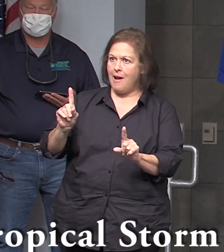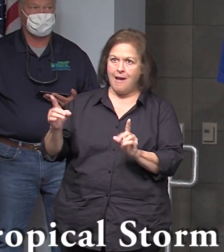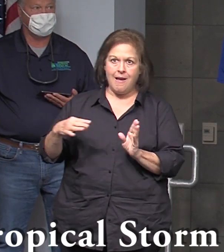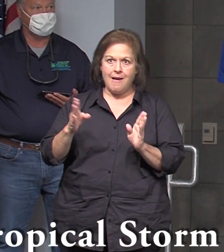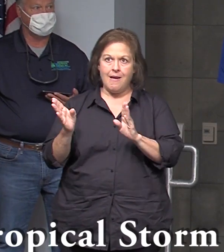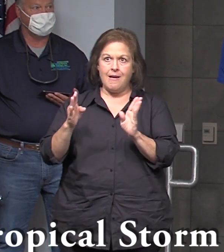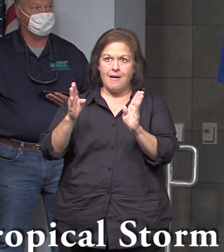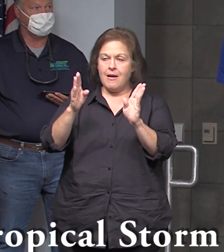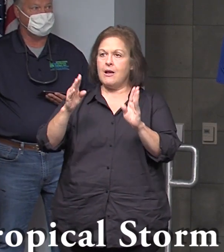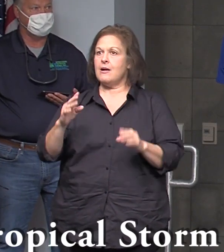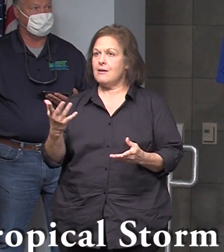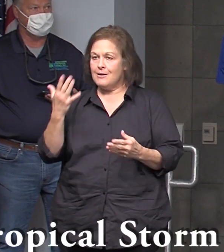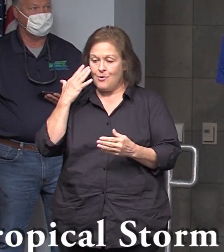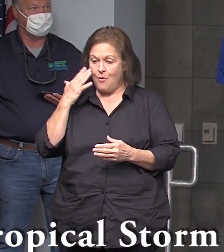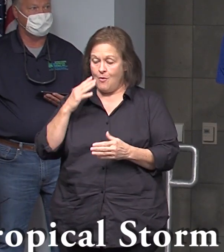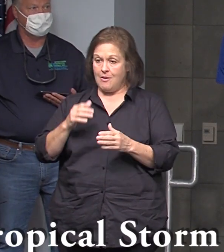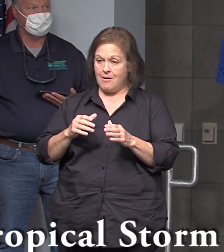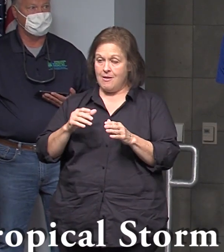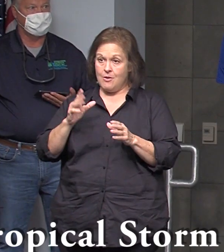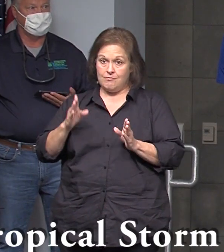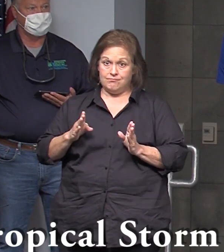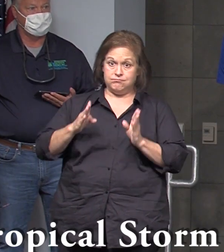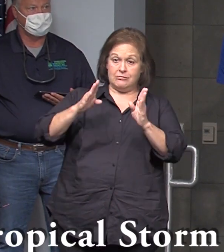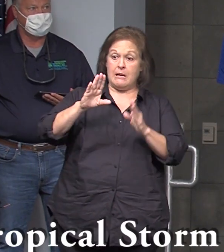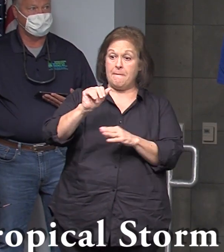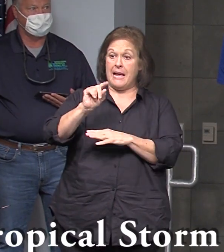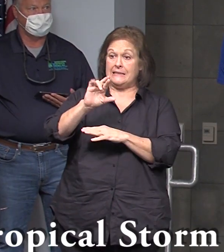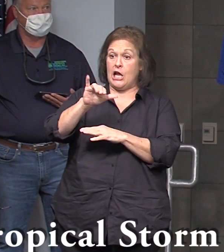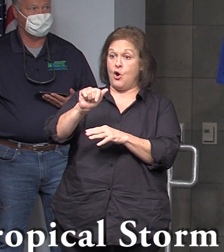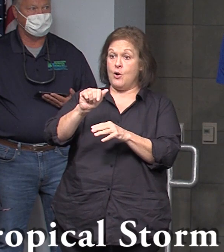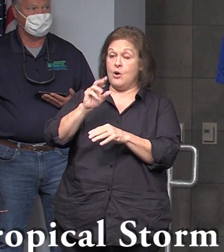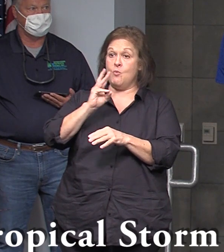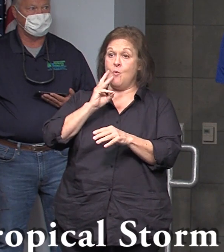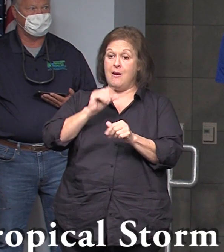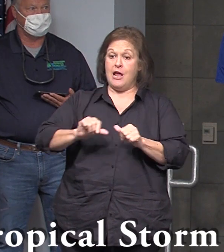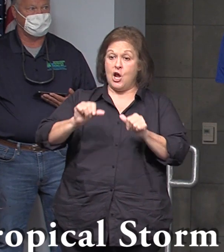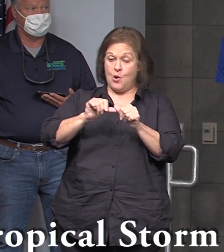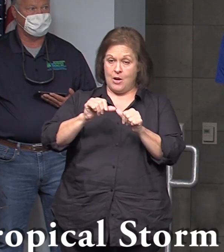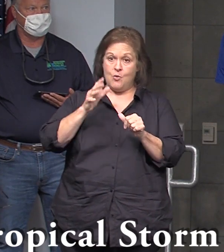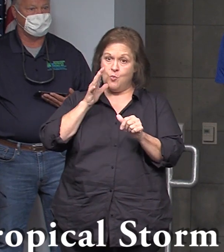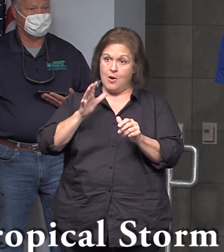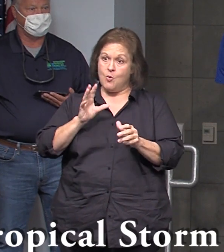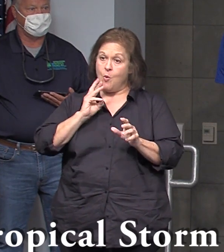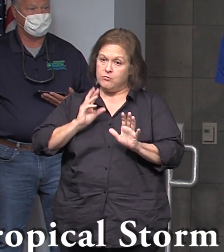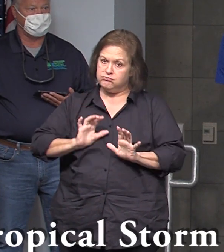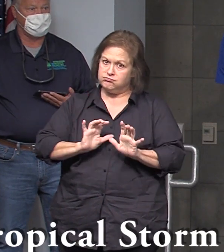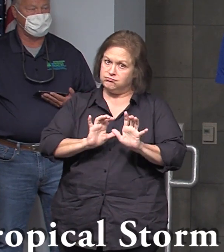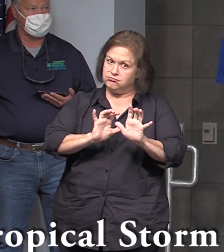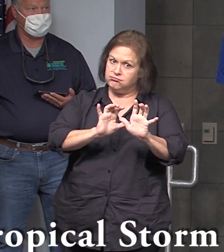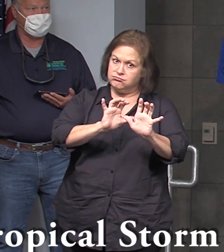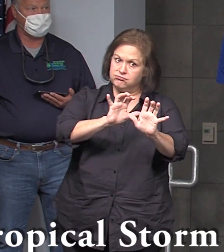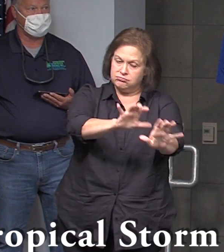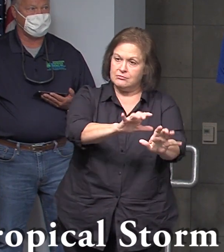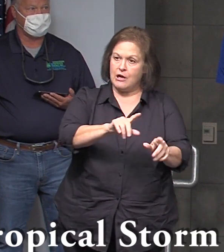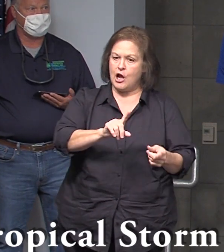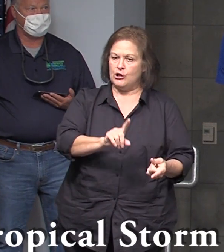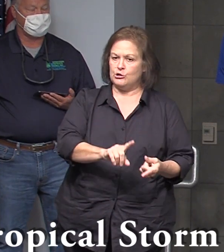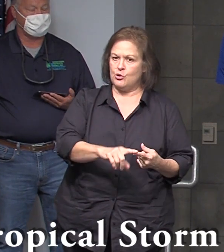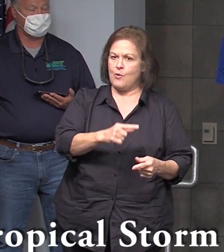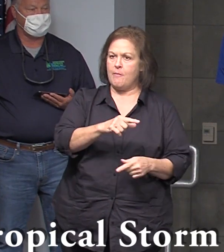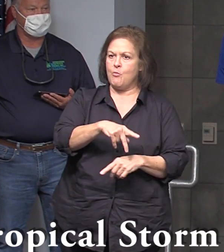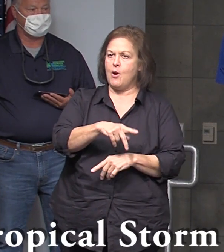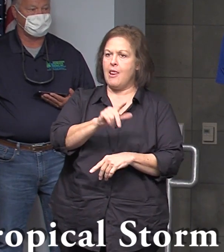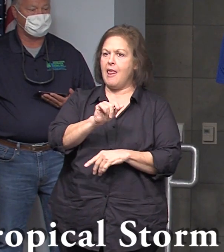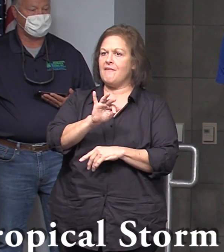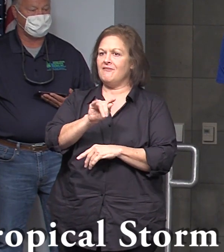Coming up the Barataria waterway, we'll be shoving a lot of water in Lower Jefferson, Barataria, Crown Point, and Lafitte.